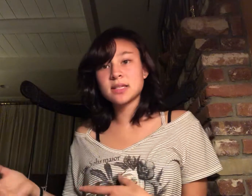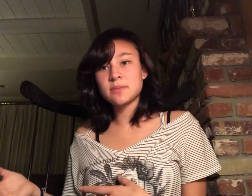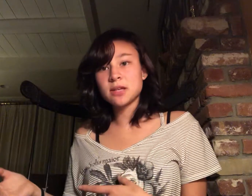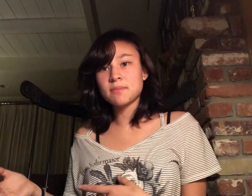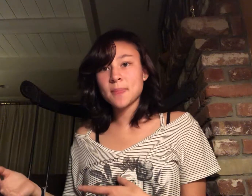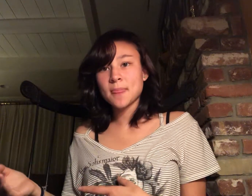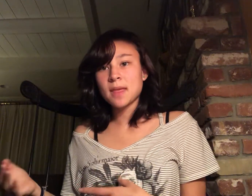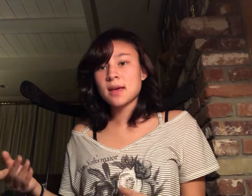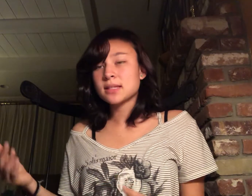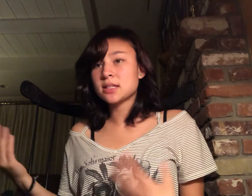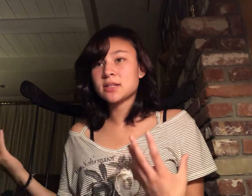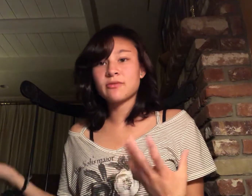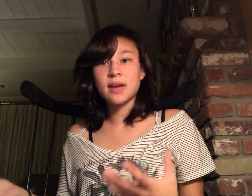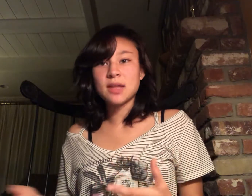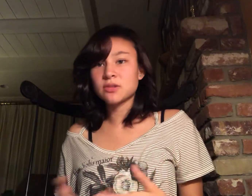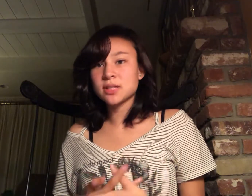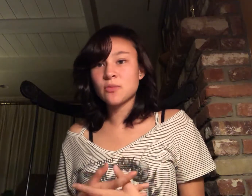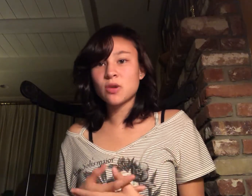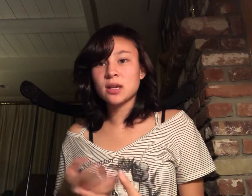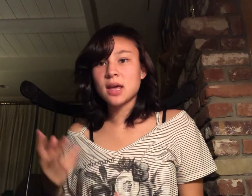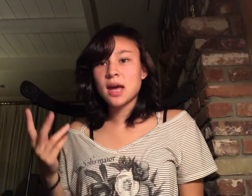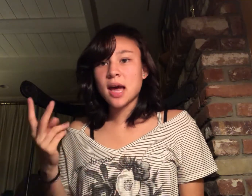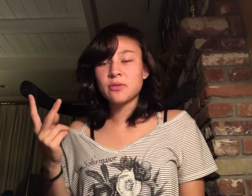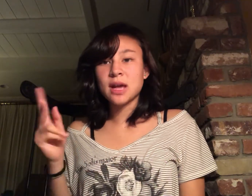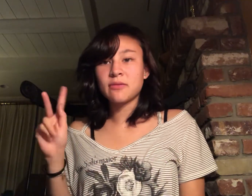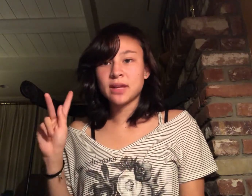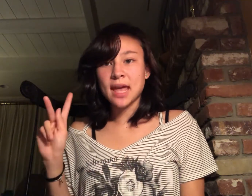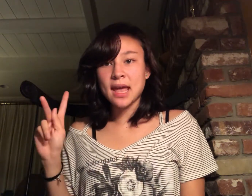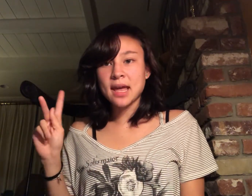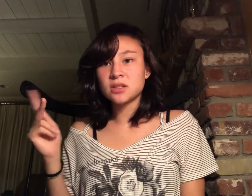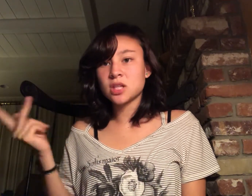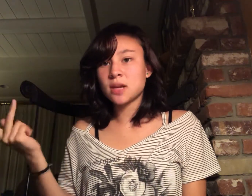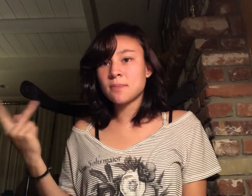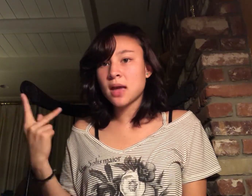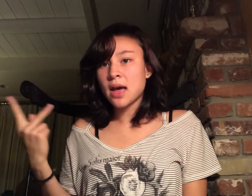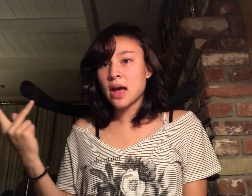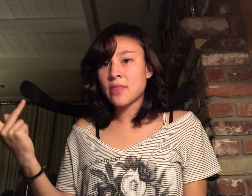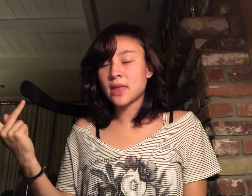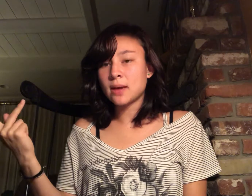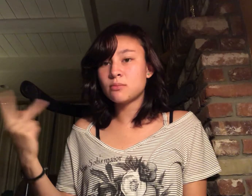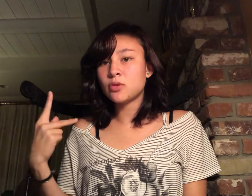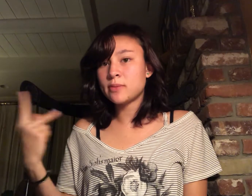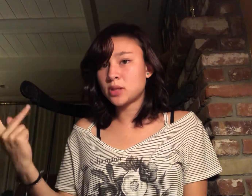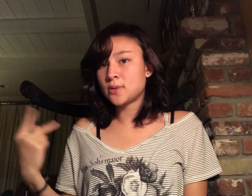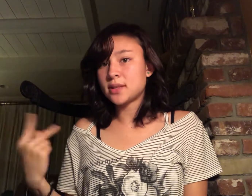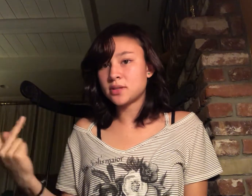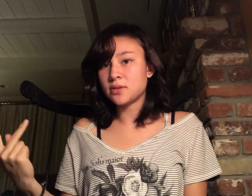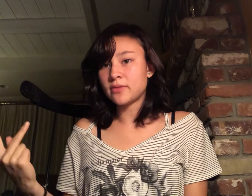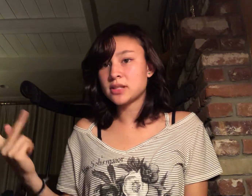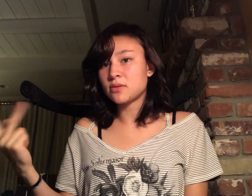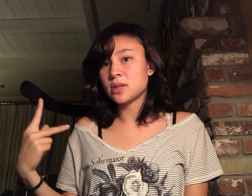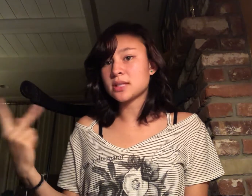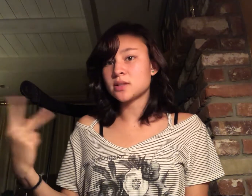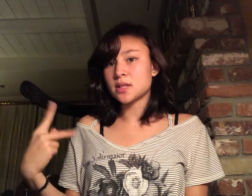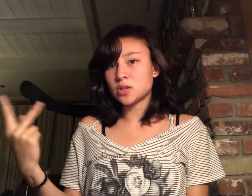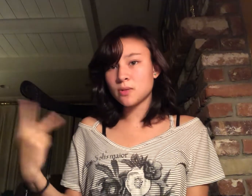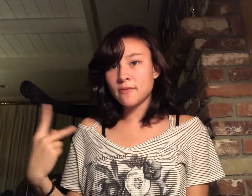me, such as a friend or someone, I would have the K hand shape and then move it between the two of us. So this is the two of